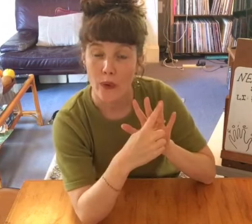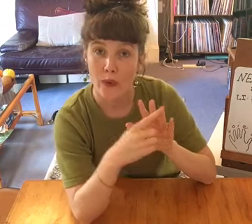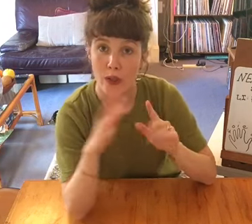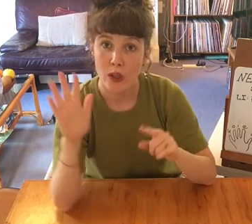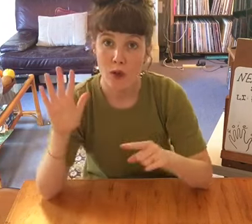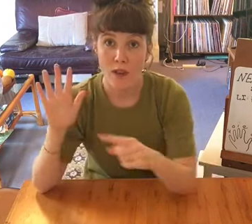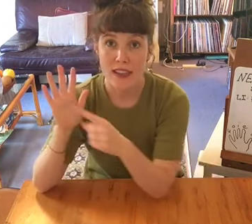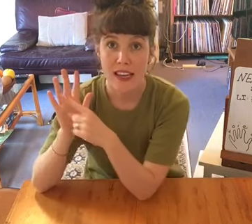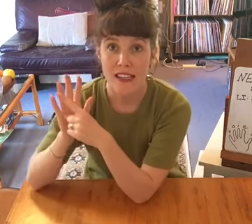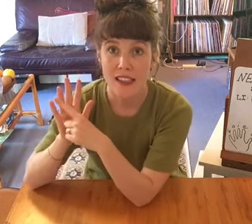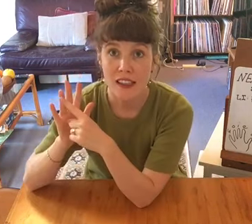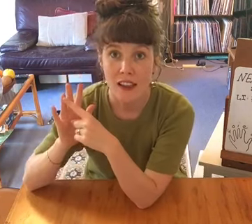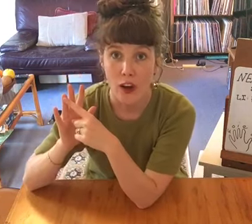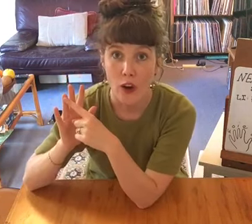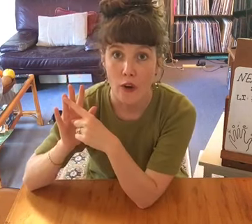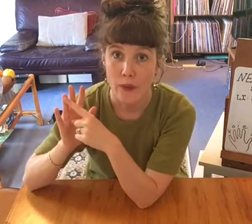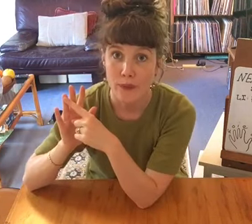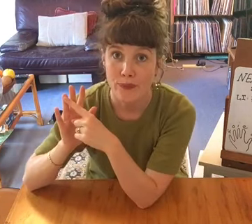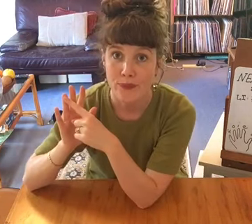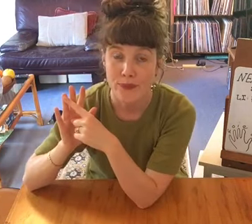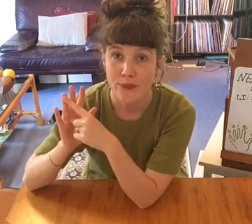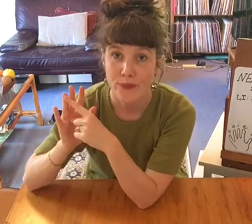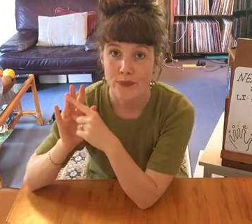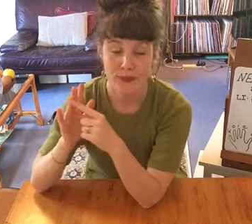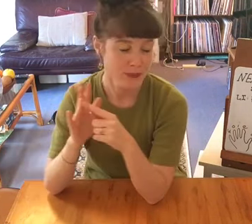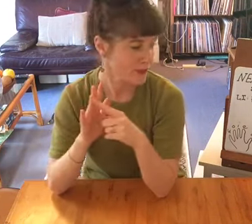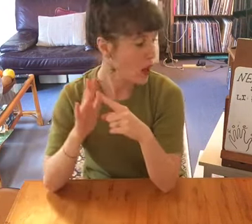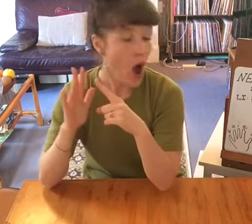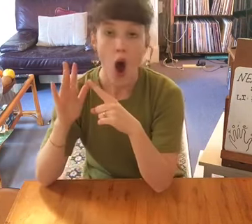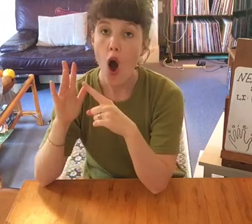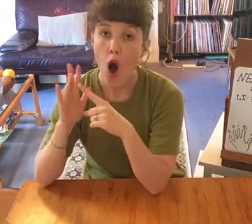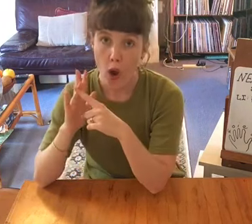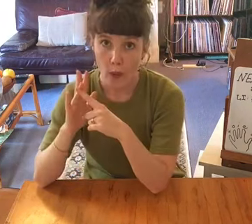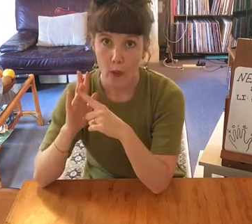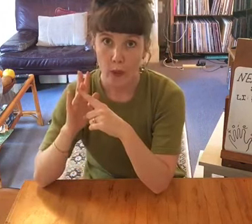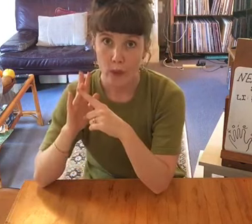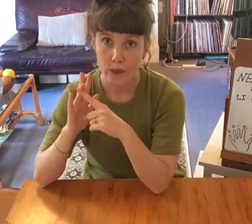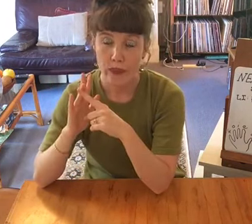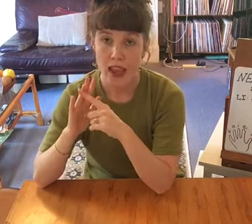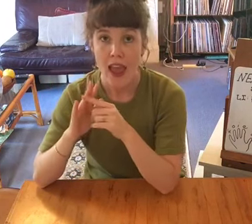Or on this hand, O.